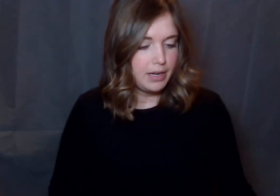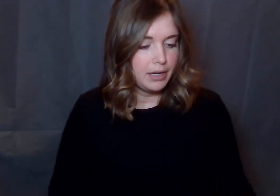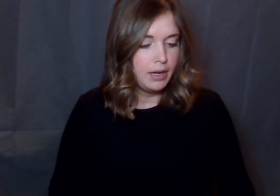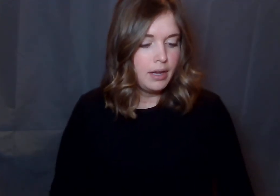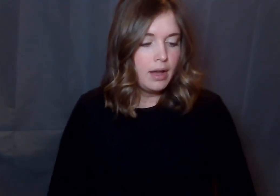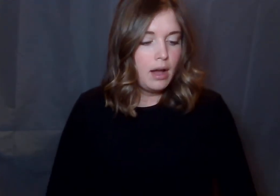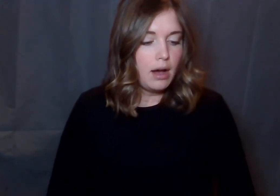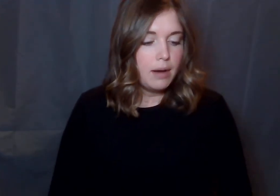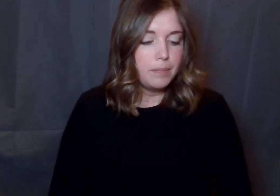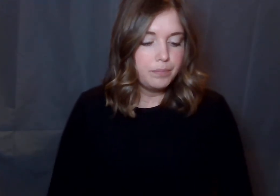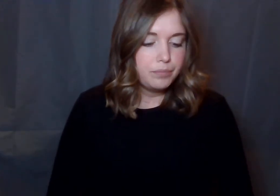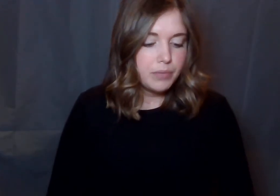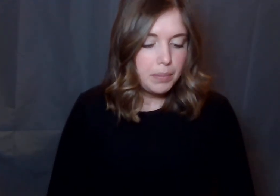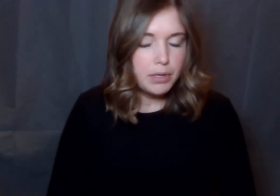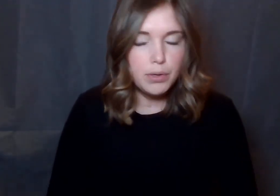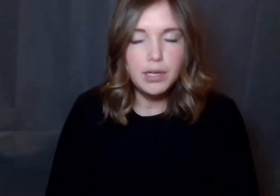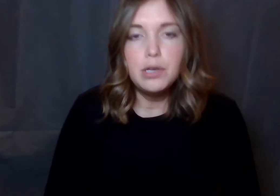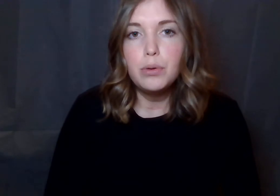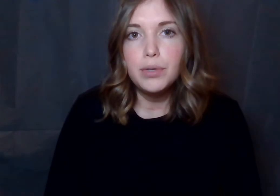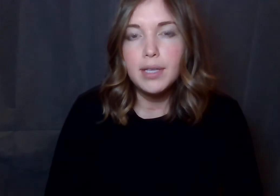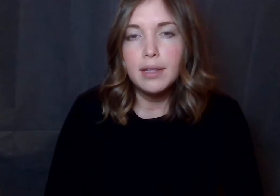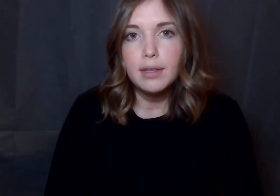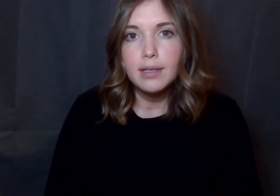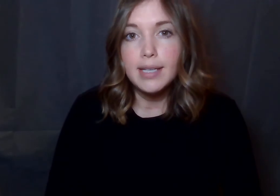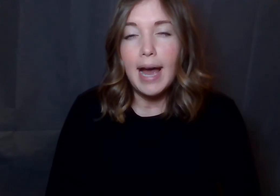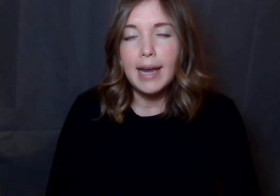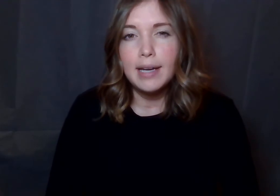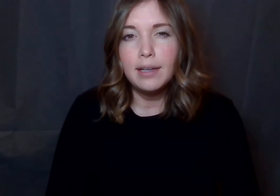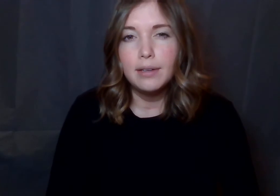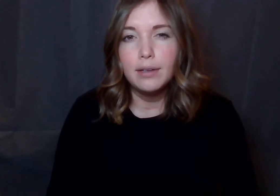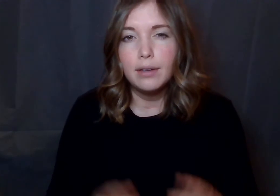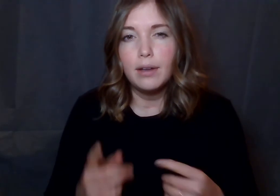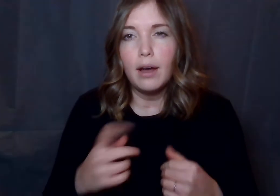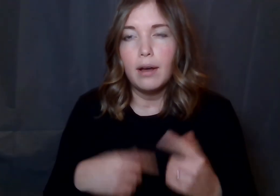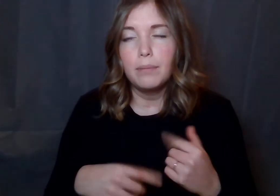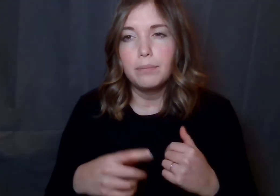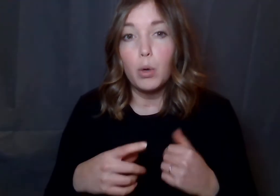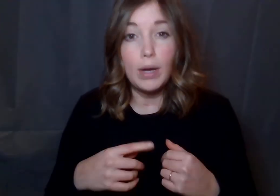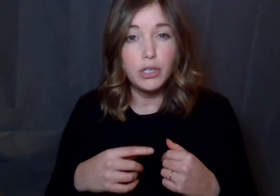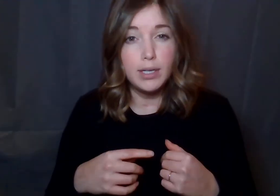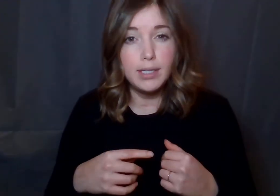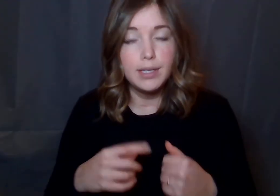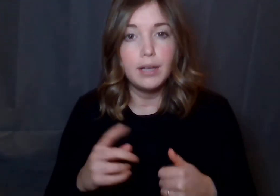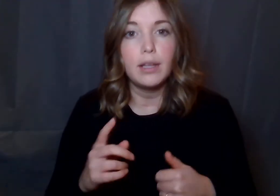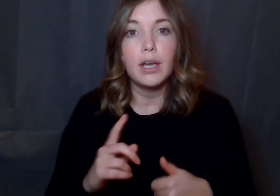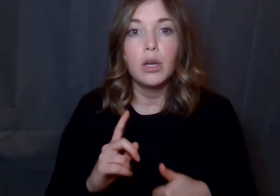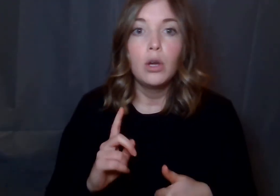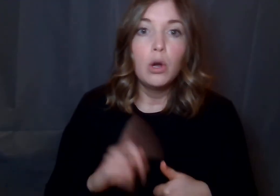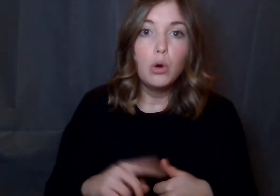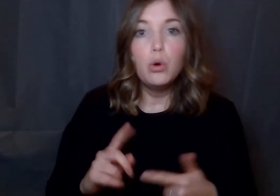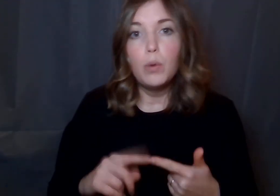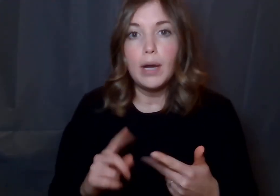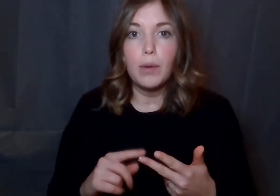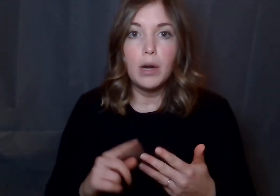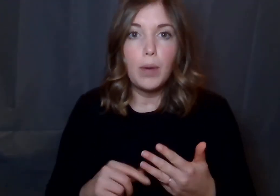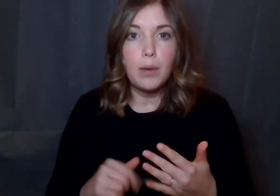here. But you can use the sign questions, the like who, what, where, when,